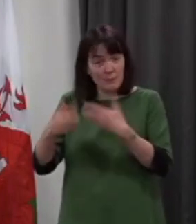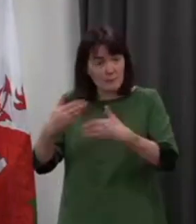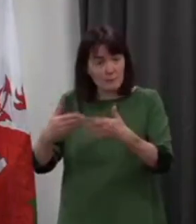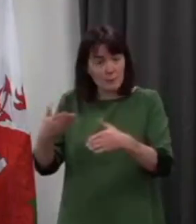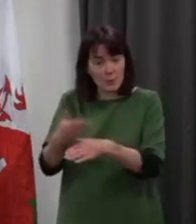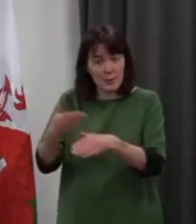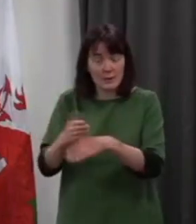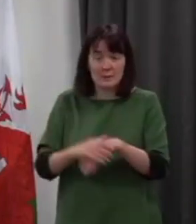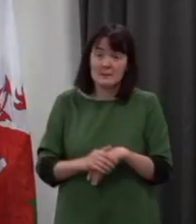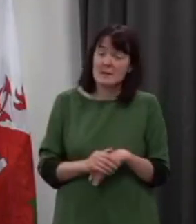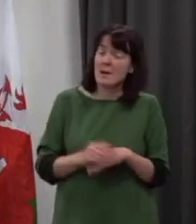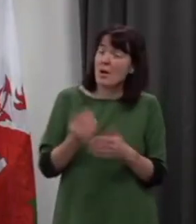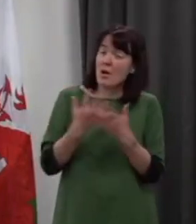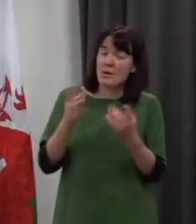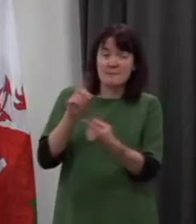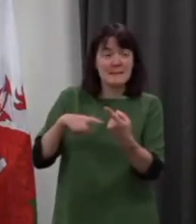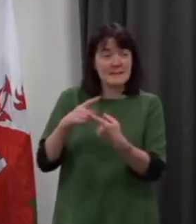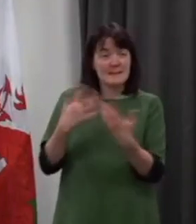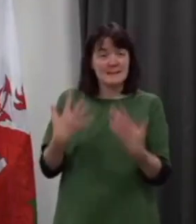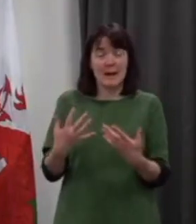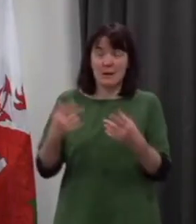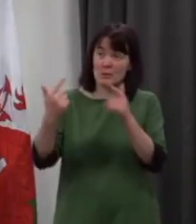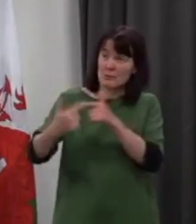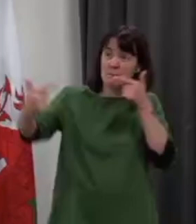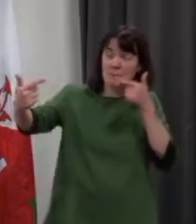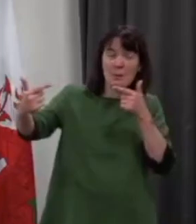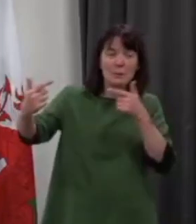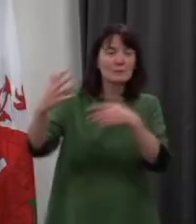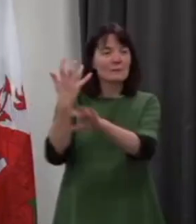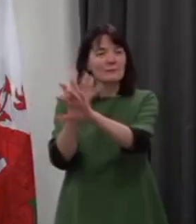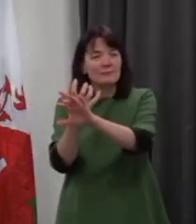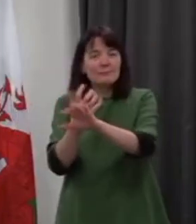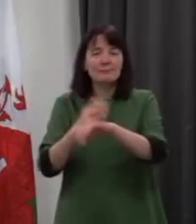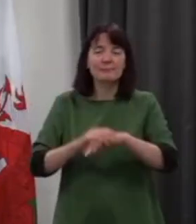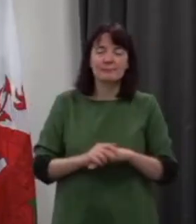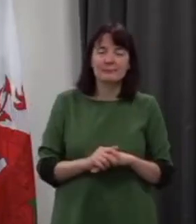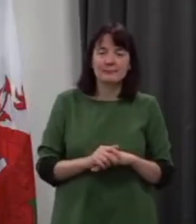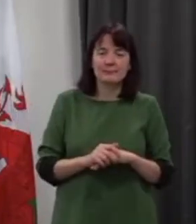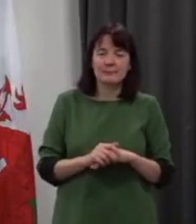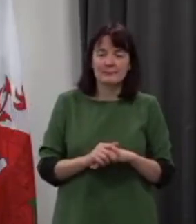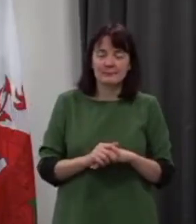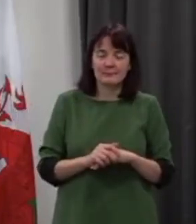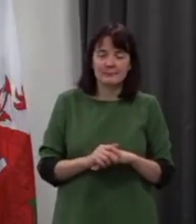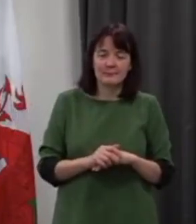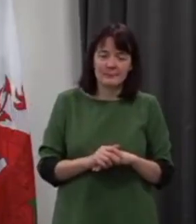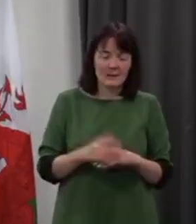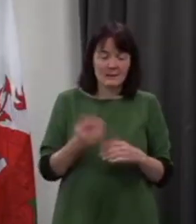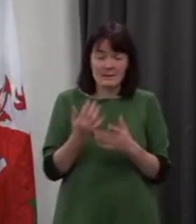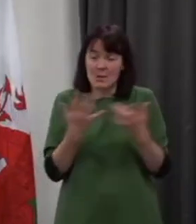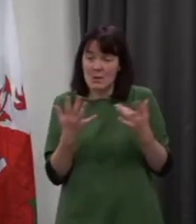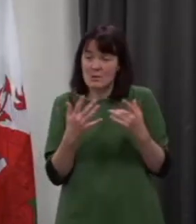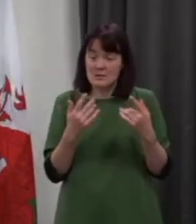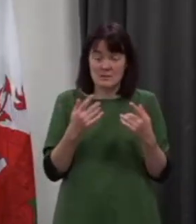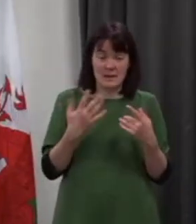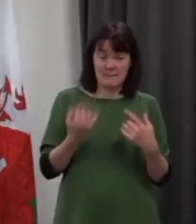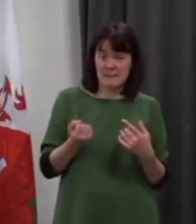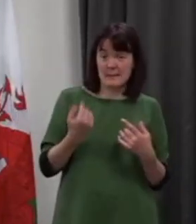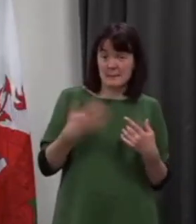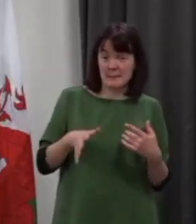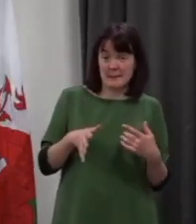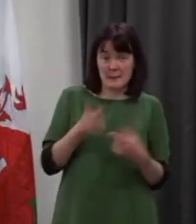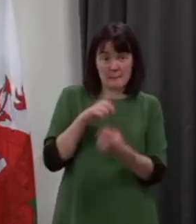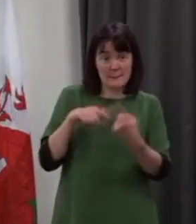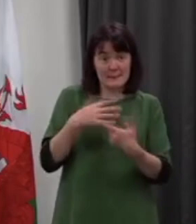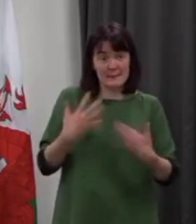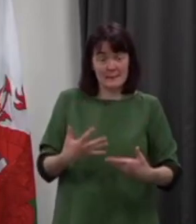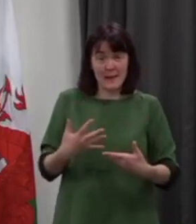So I've had a number of remote meetings today that would otherwise have been in person with lots of people in the room. So the way that the government